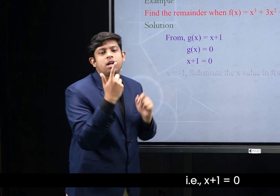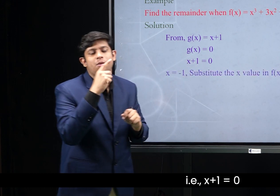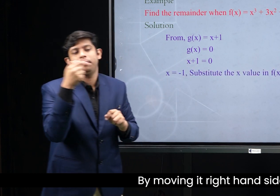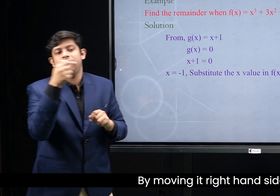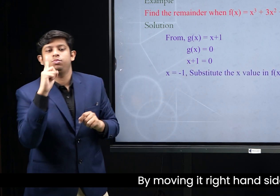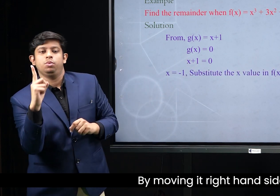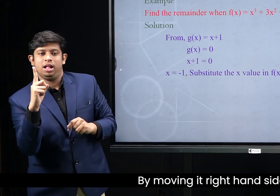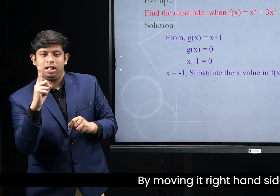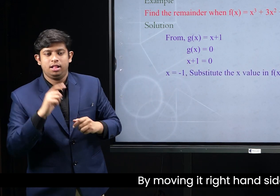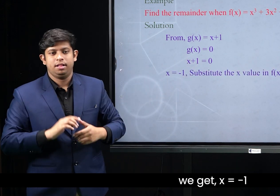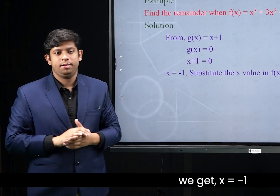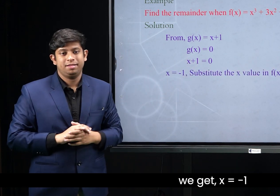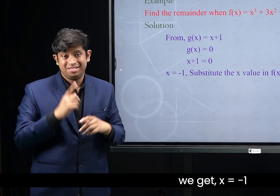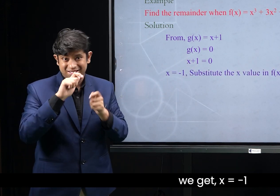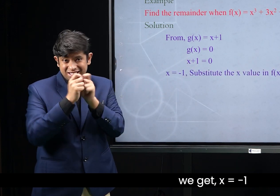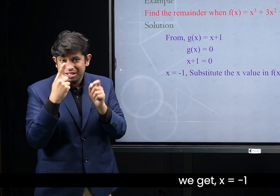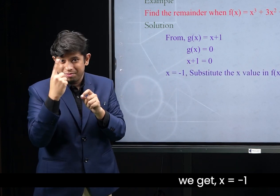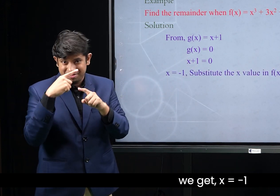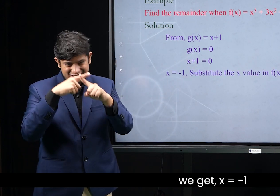By moving it right hand side, we get x equal to minus 1.